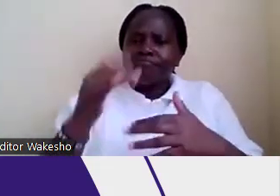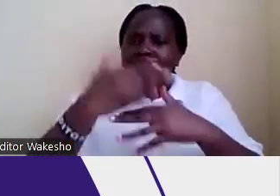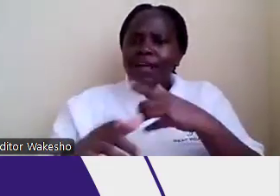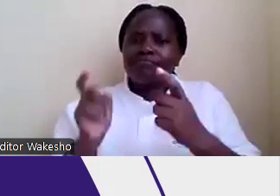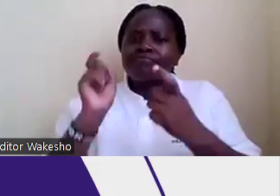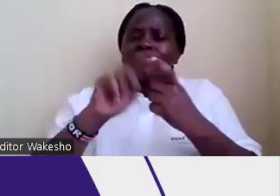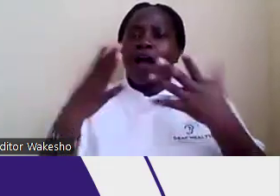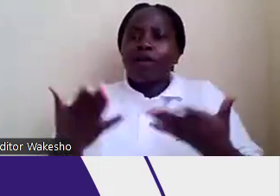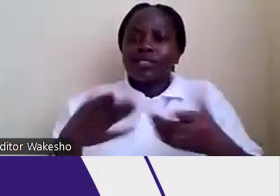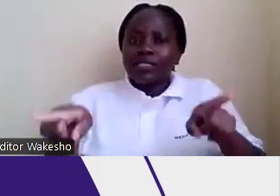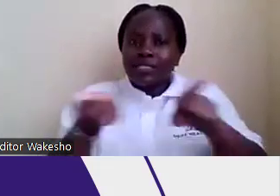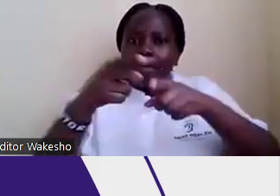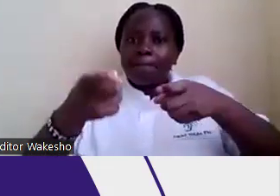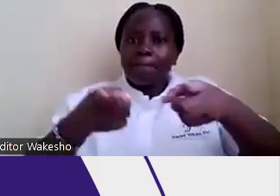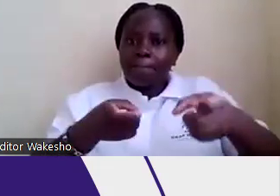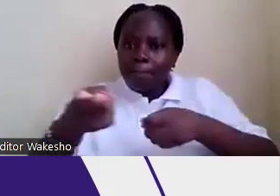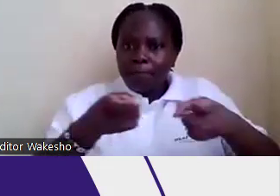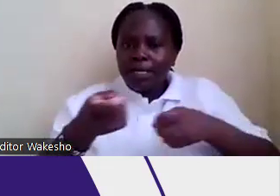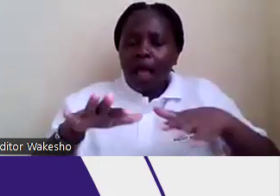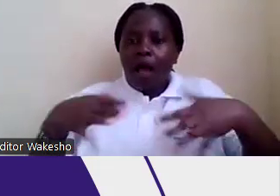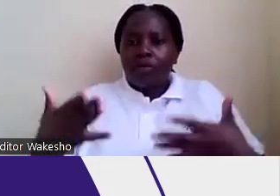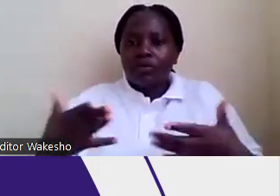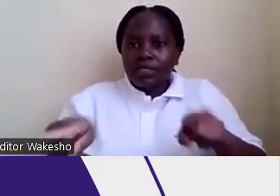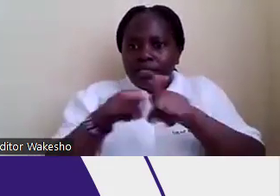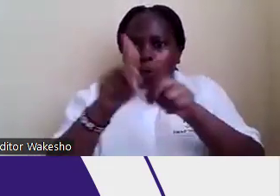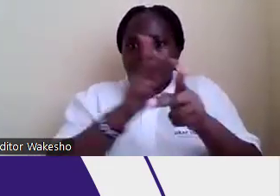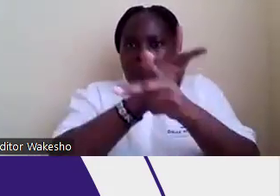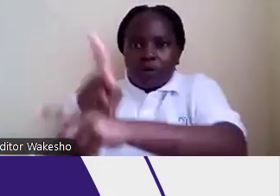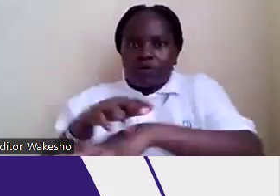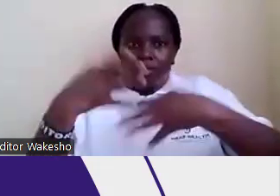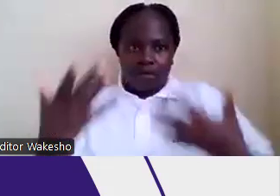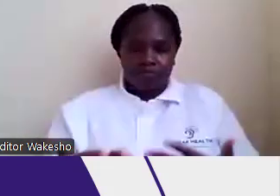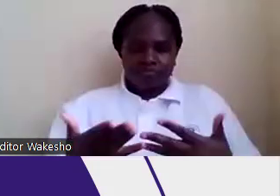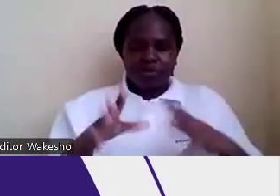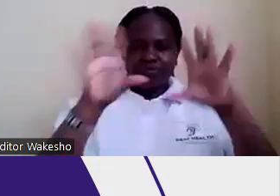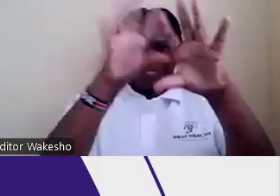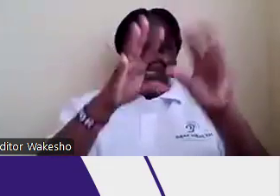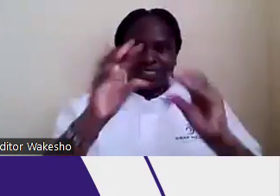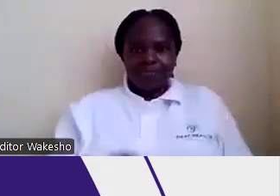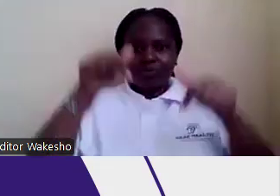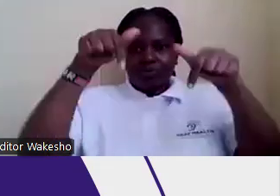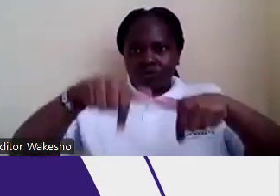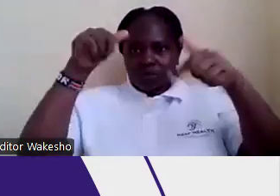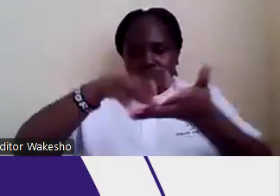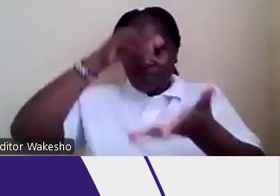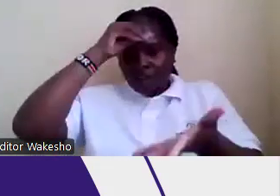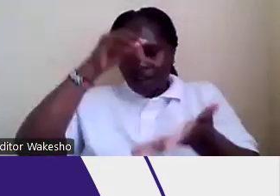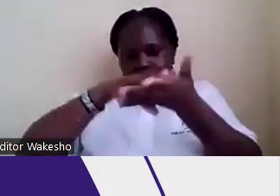it as well as prevention. So that's a brief summary of what we're going to cover